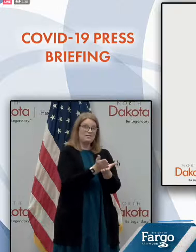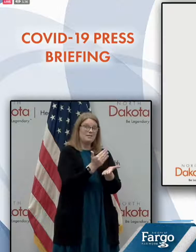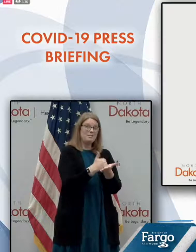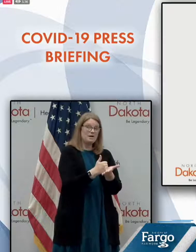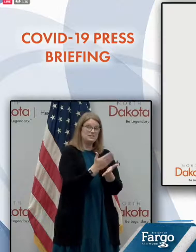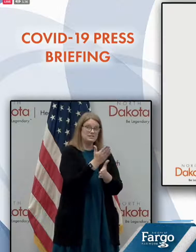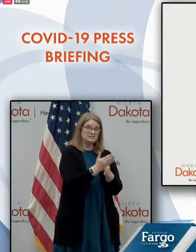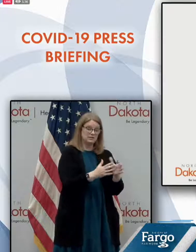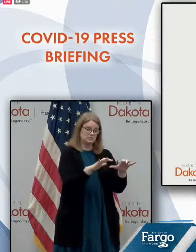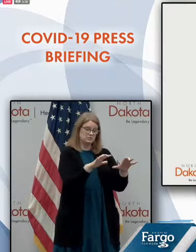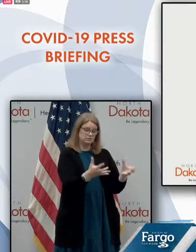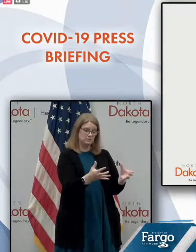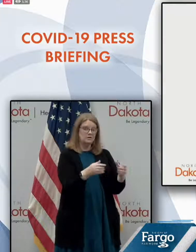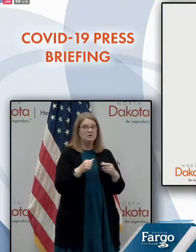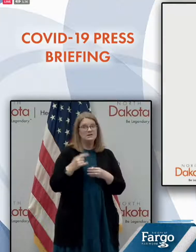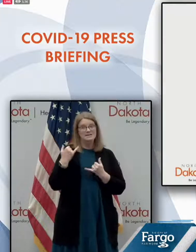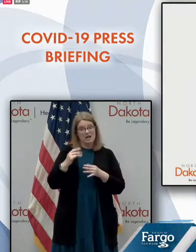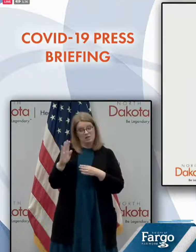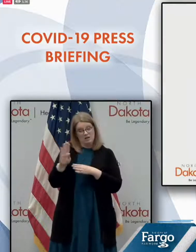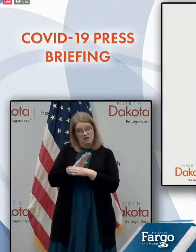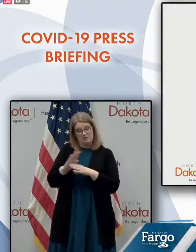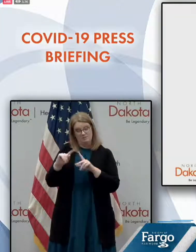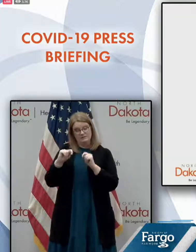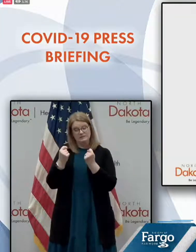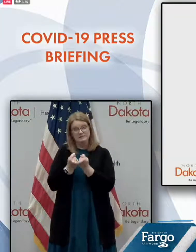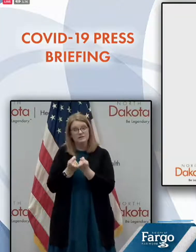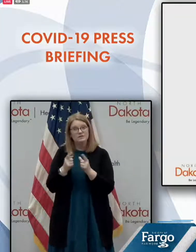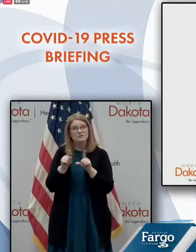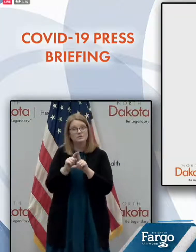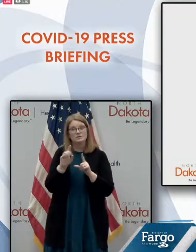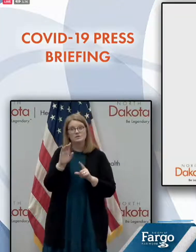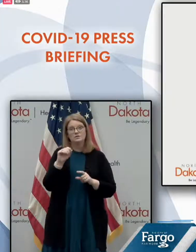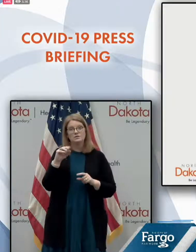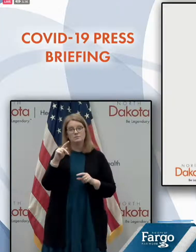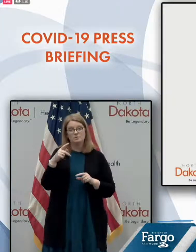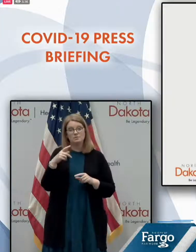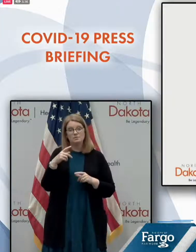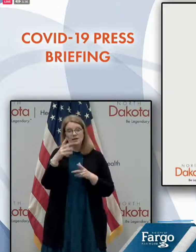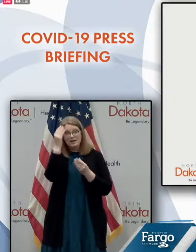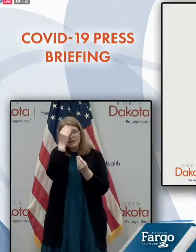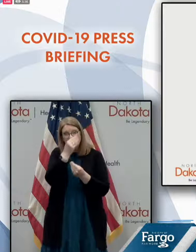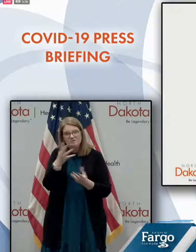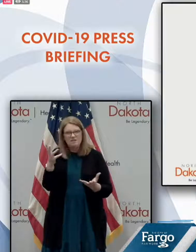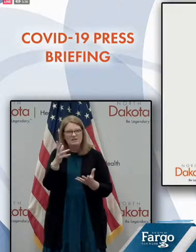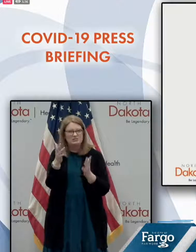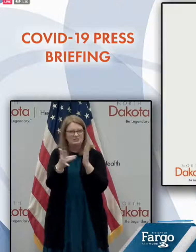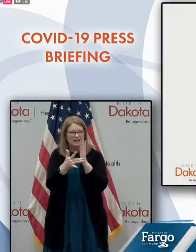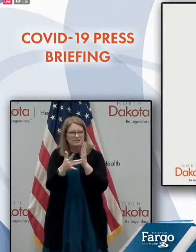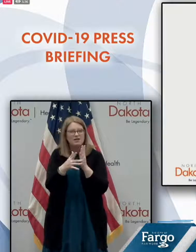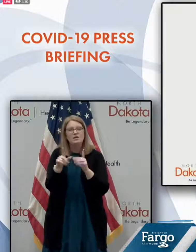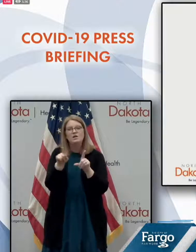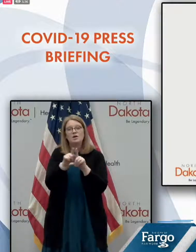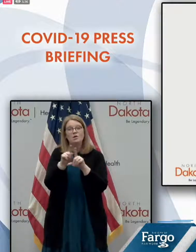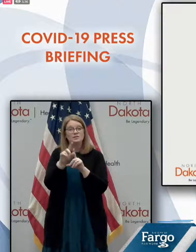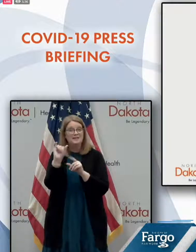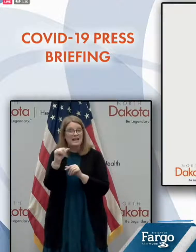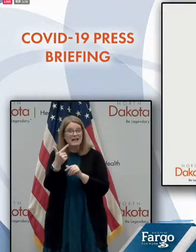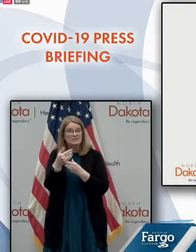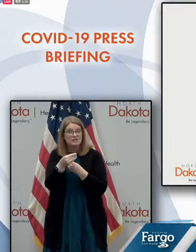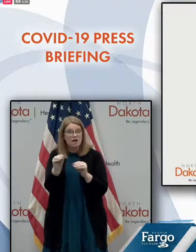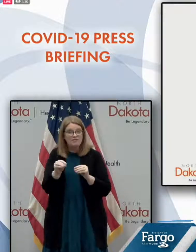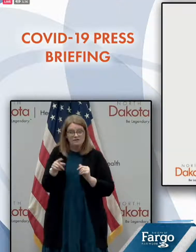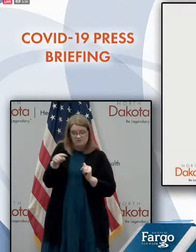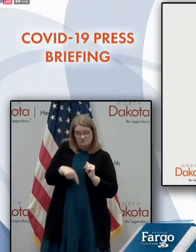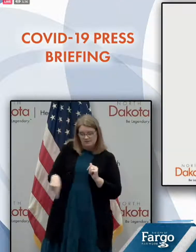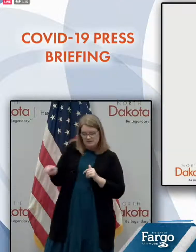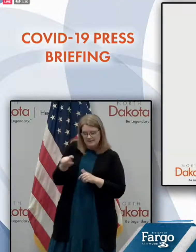of June, the Commerce team, along with colleagues from procurement, information technology, and the Attorney General's office, have been working